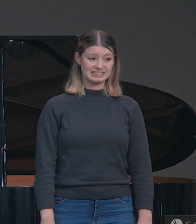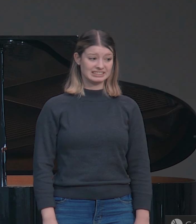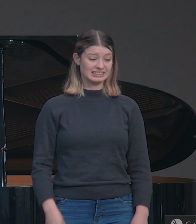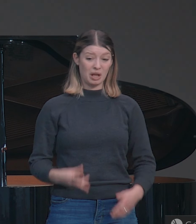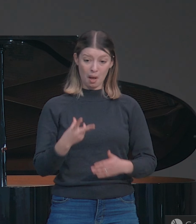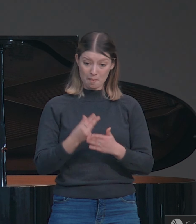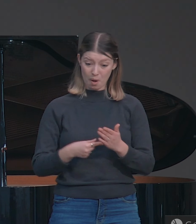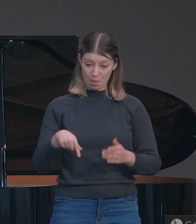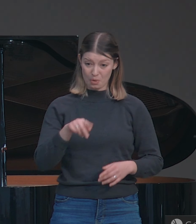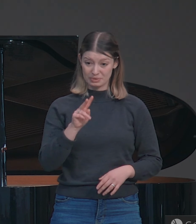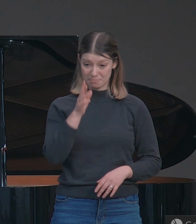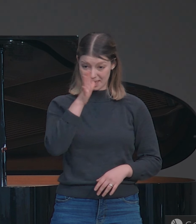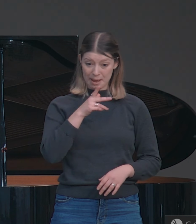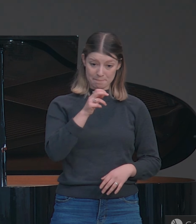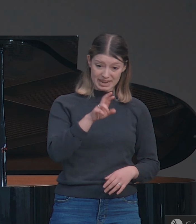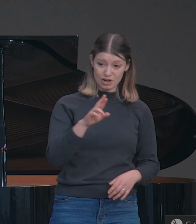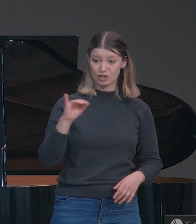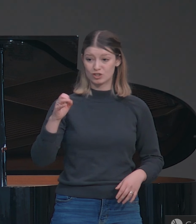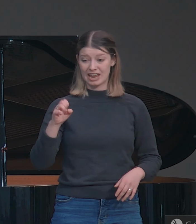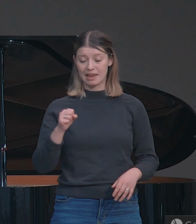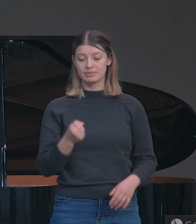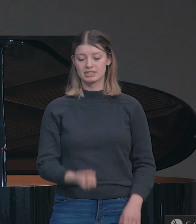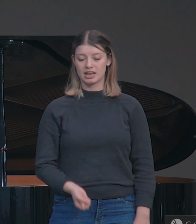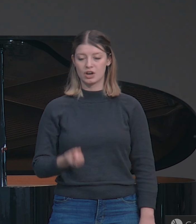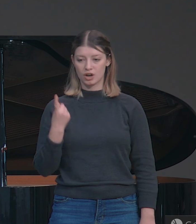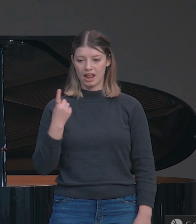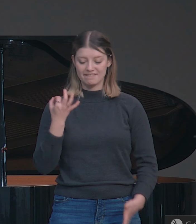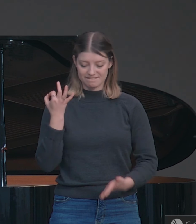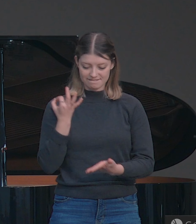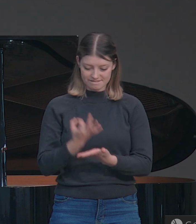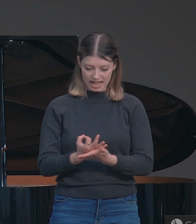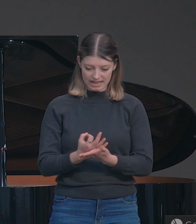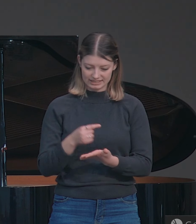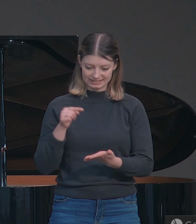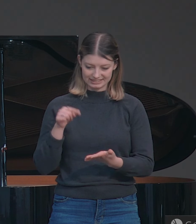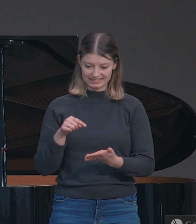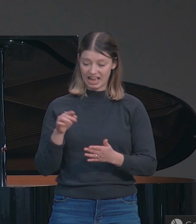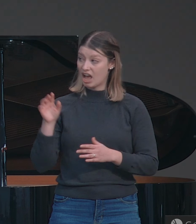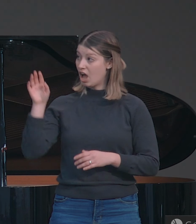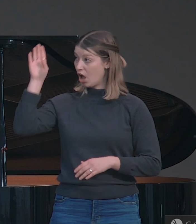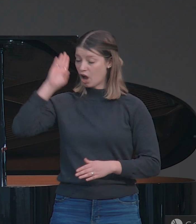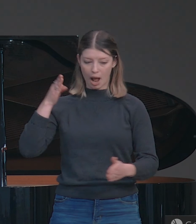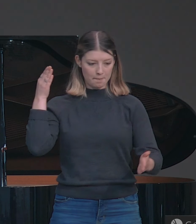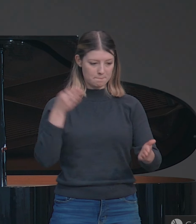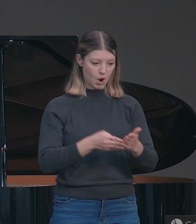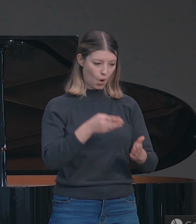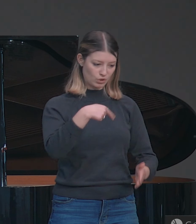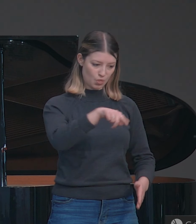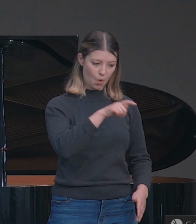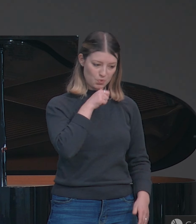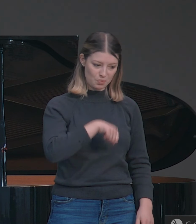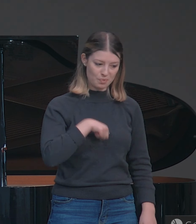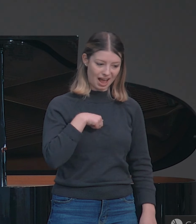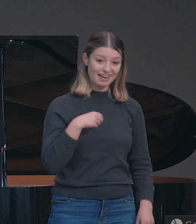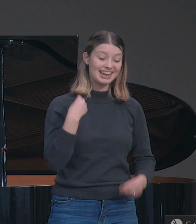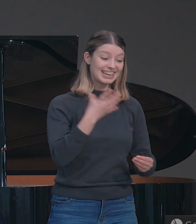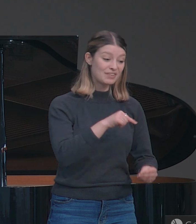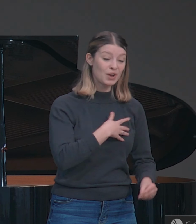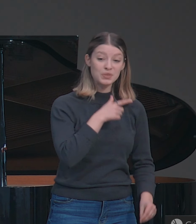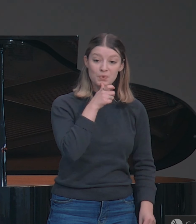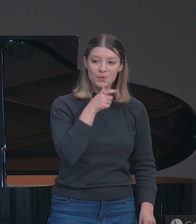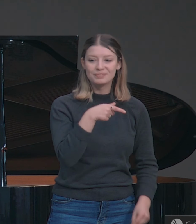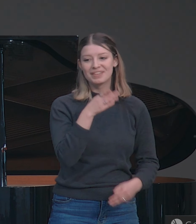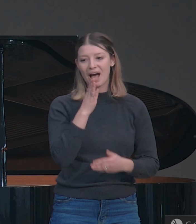Both men knew the fact that God opposes the proud but gives grace to the humble. Both